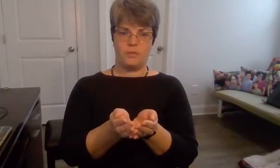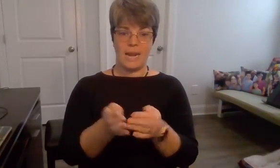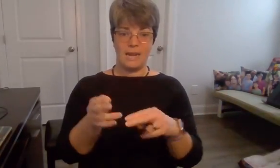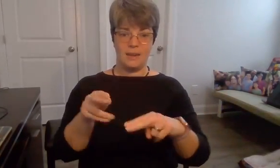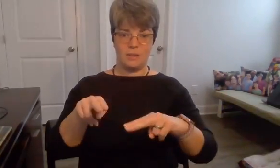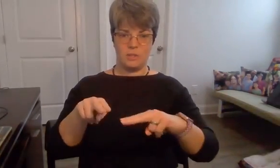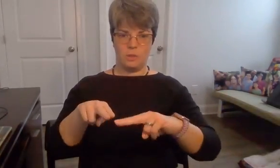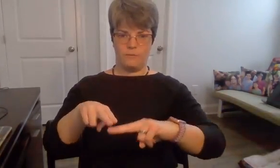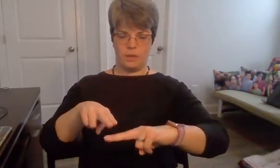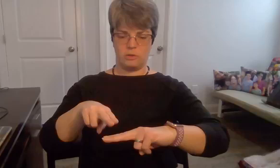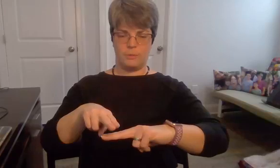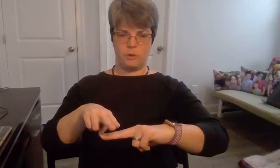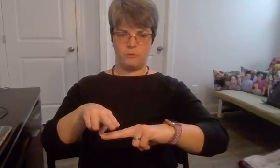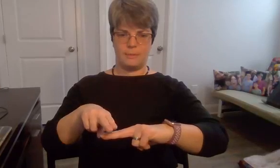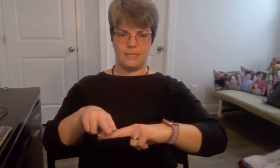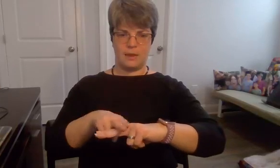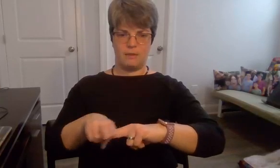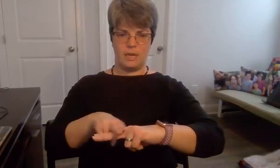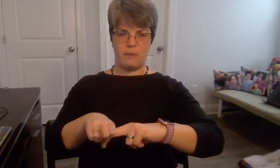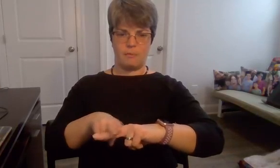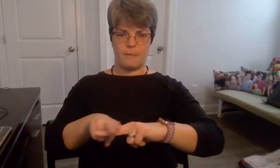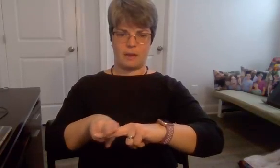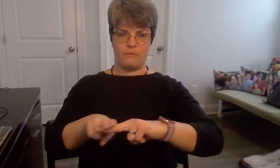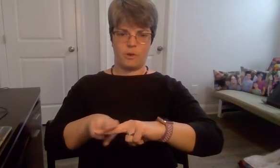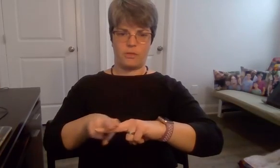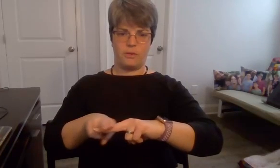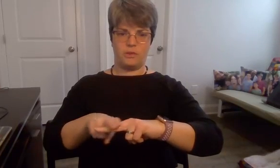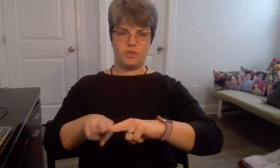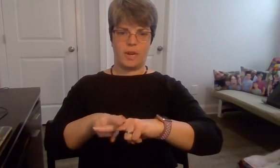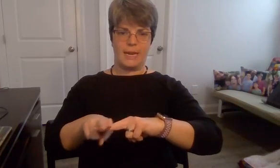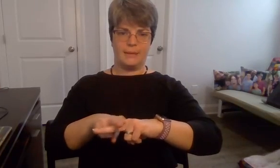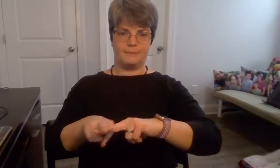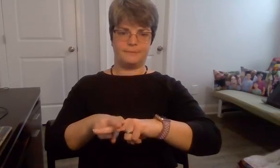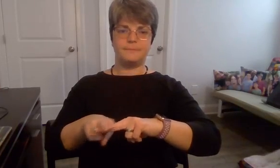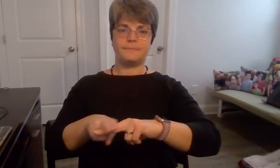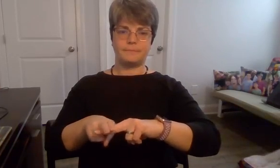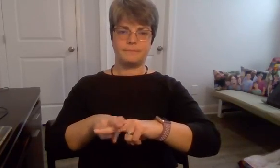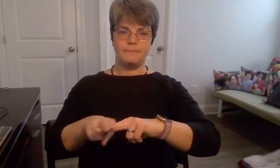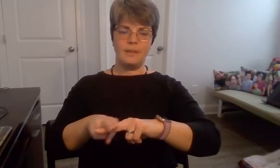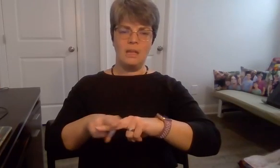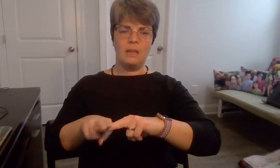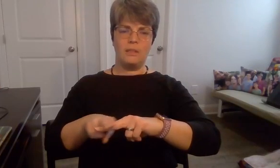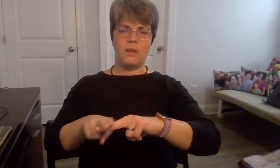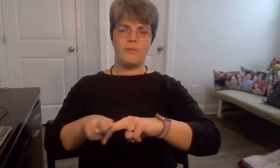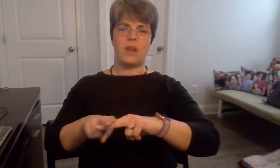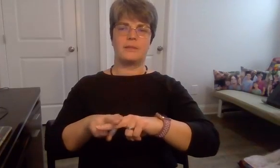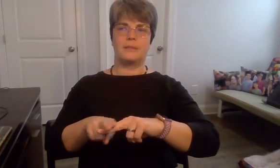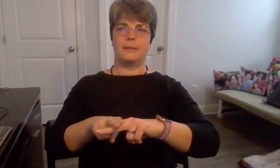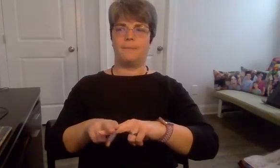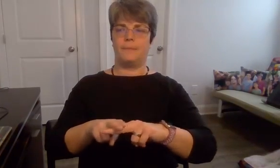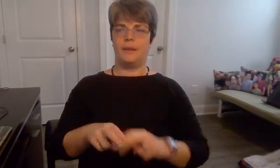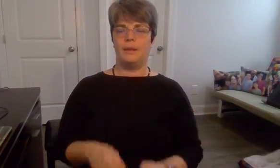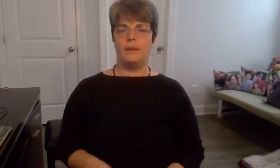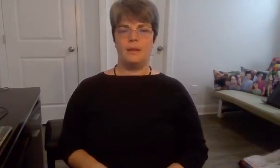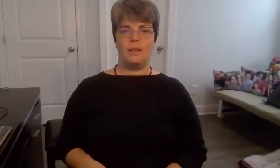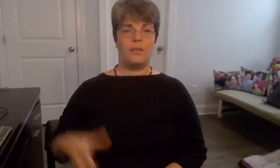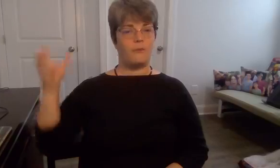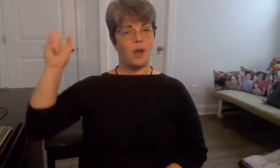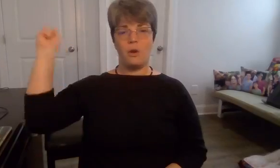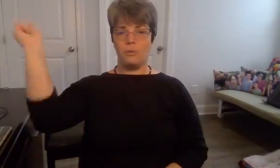Train. 2 fingers, both palms down, and you rub them back and forth. Train. I think they're on the tracks. Throw,